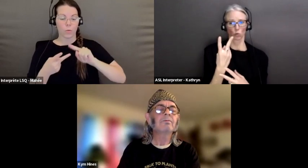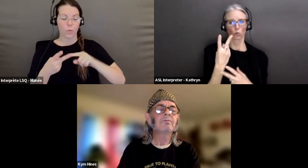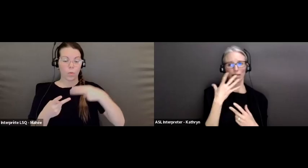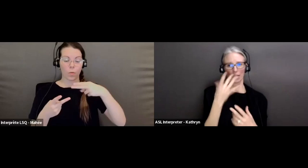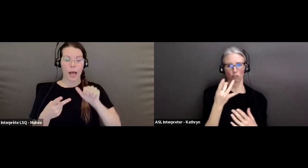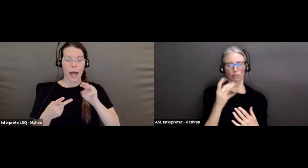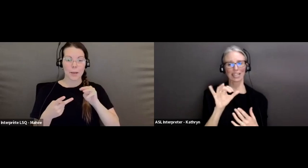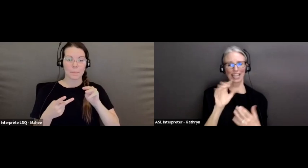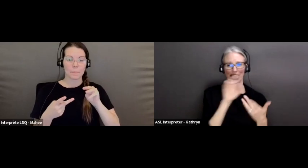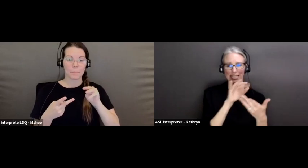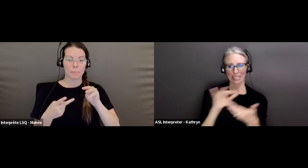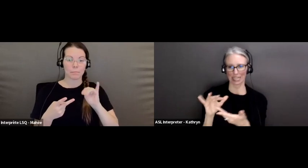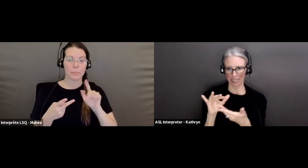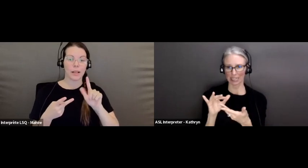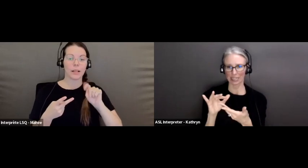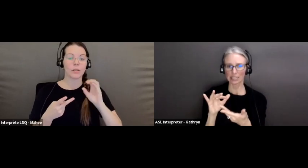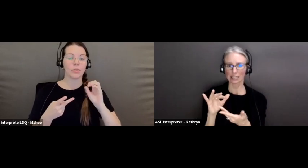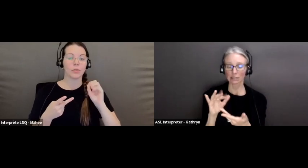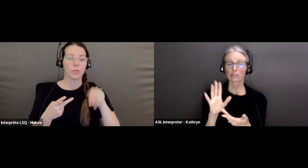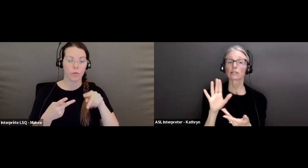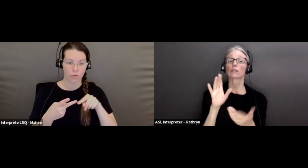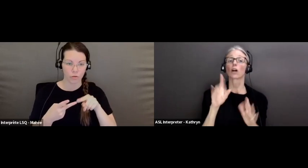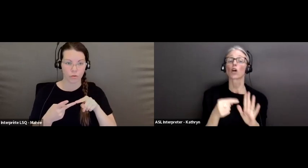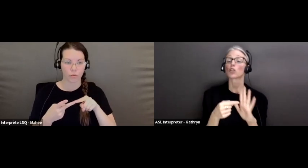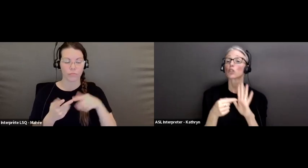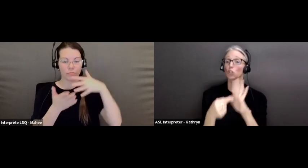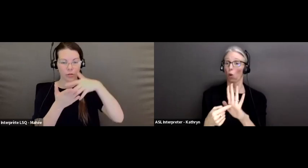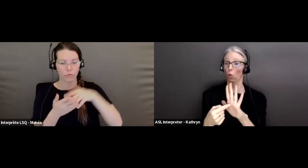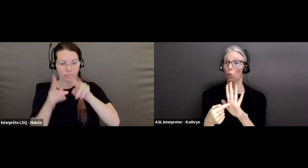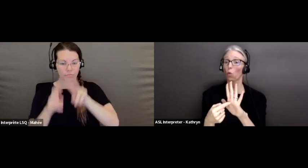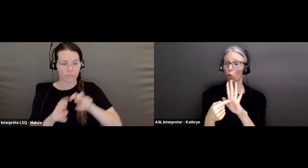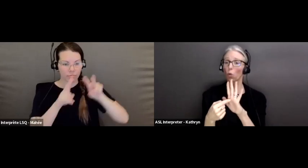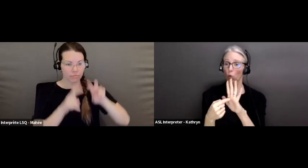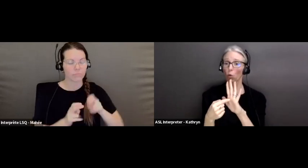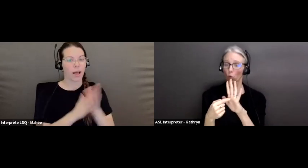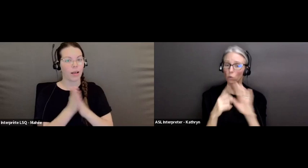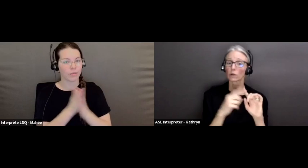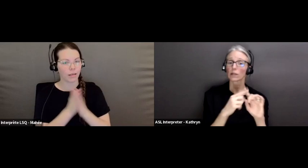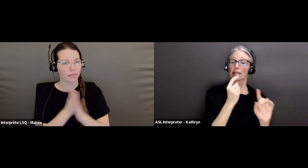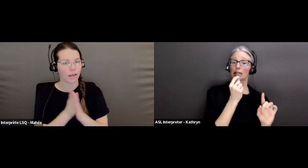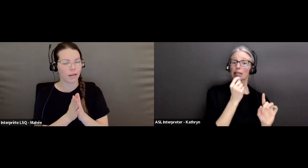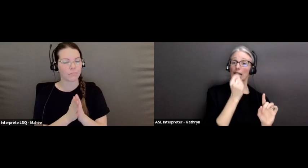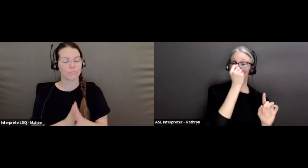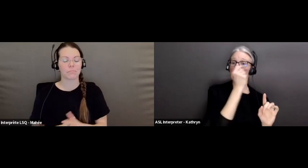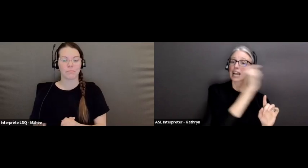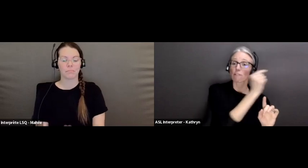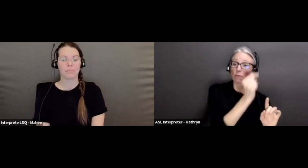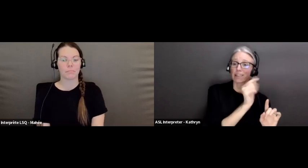just illustrating the disconnect between the theory and narratives that